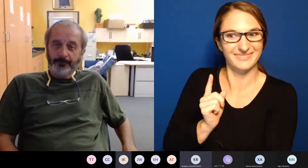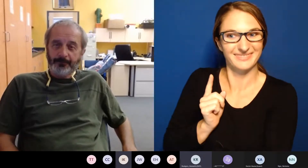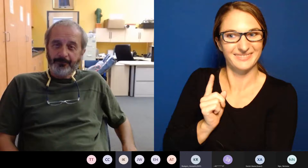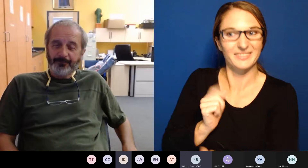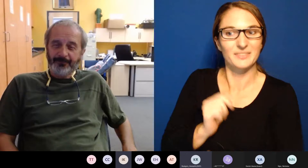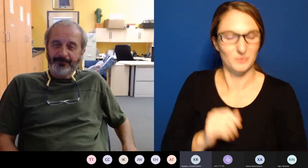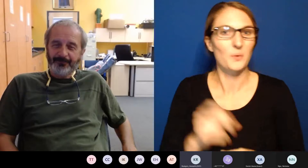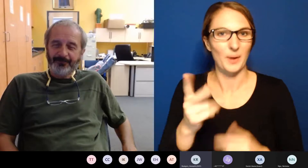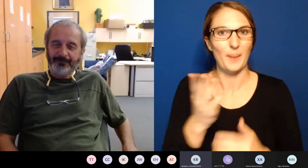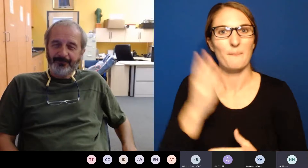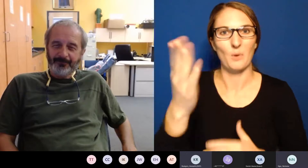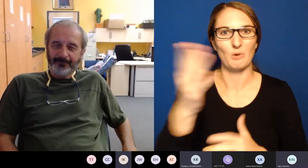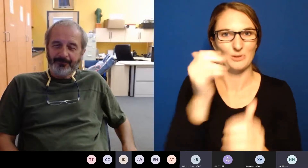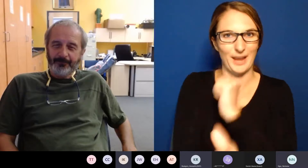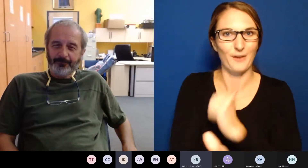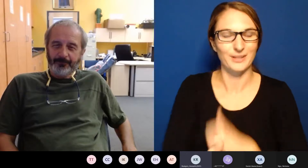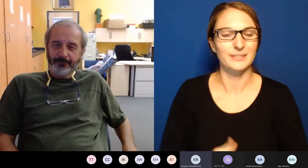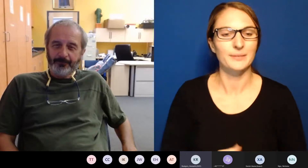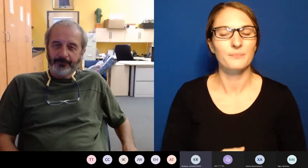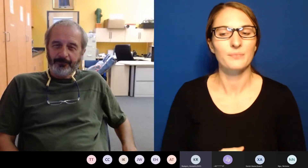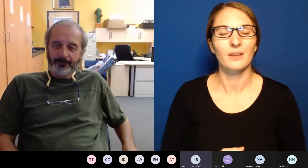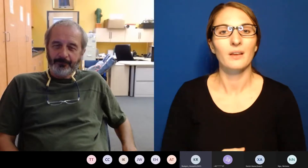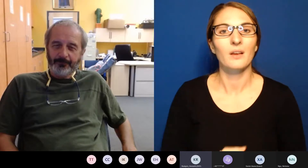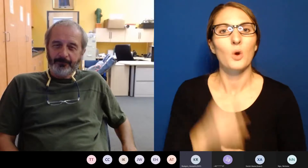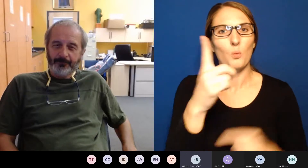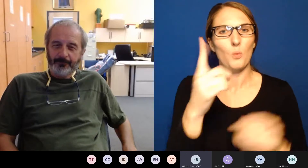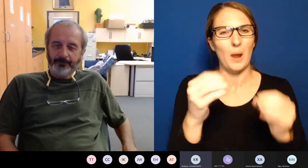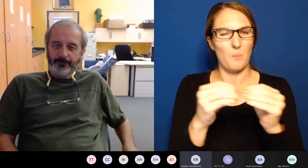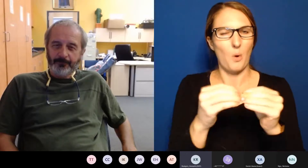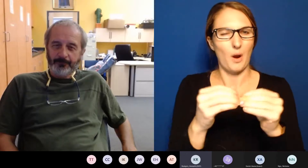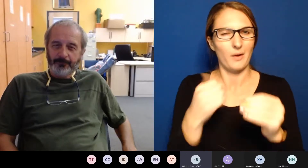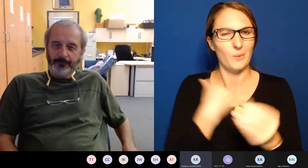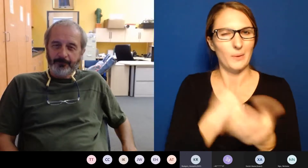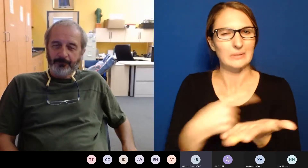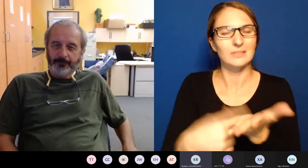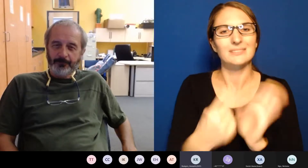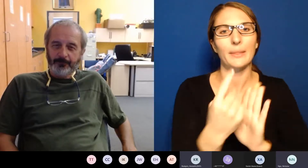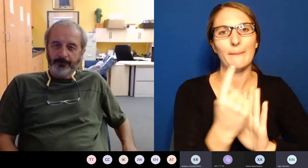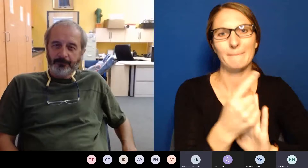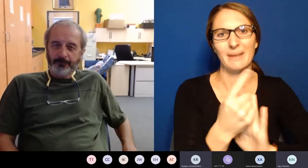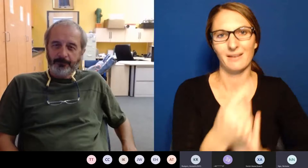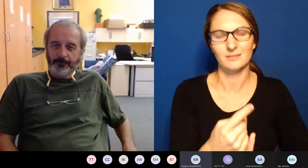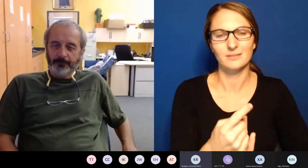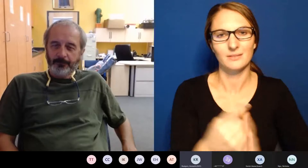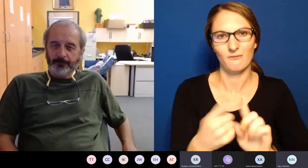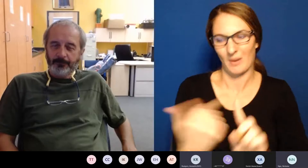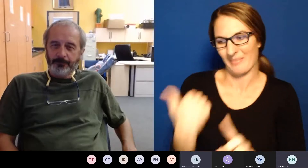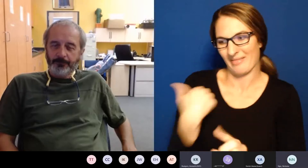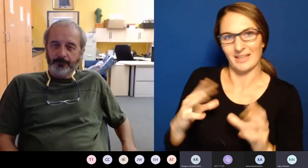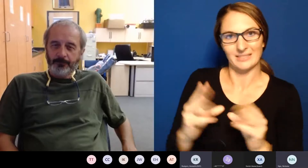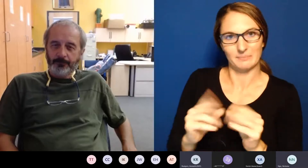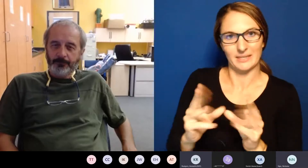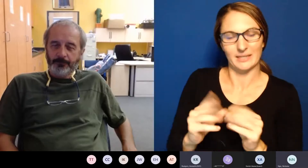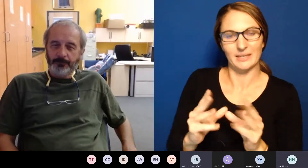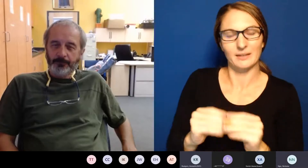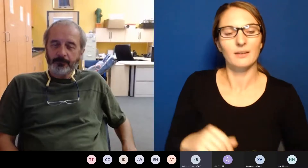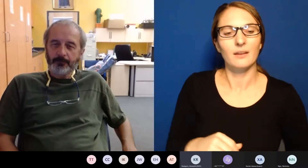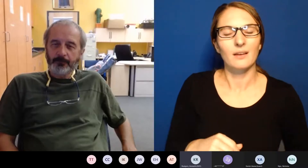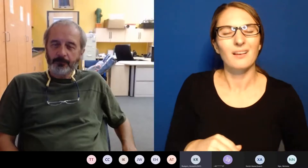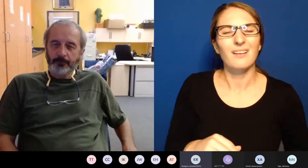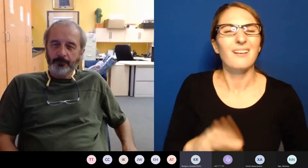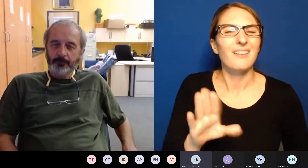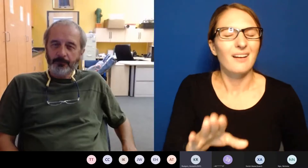Okay, motion carries. One more item of business. It's our minutes from our last meeting. I